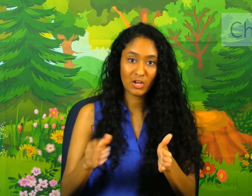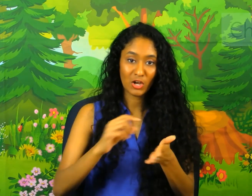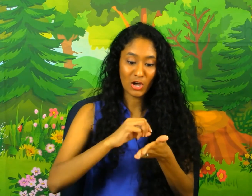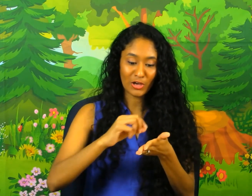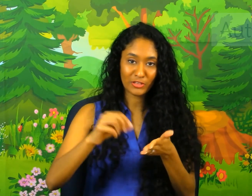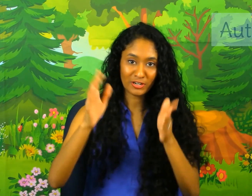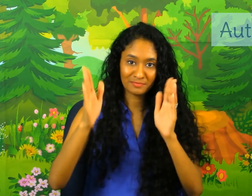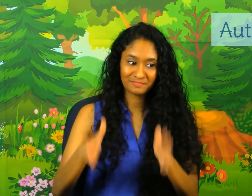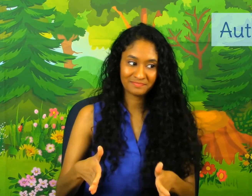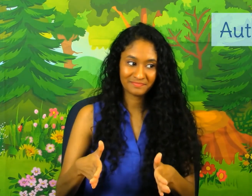author,